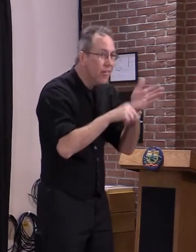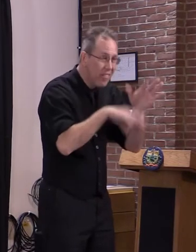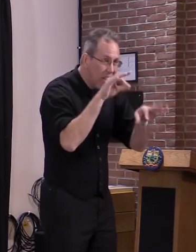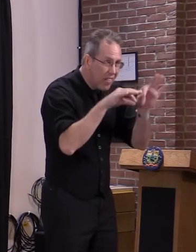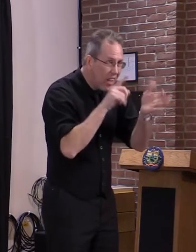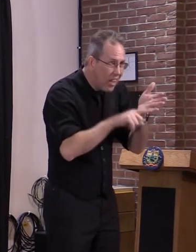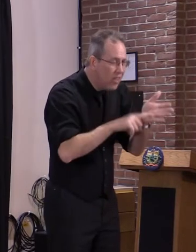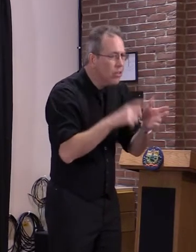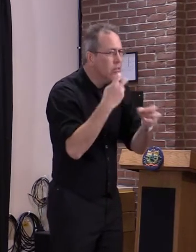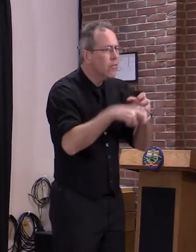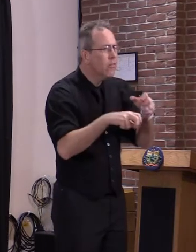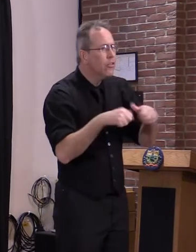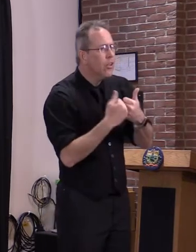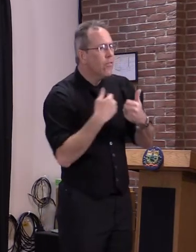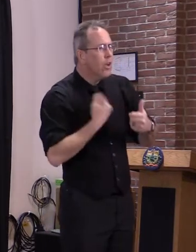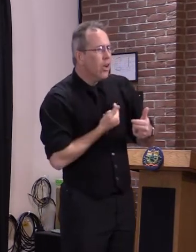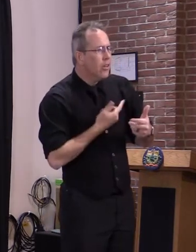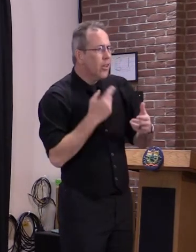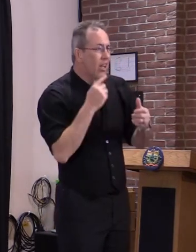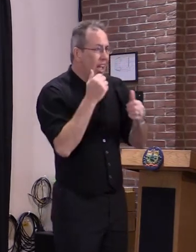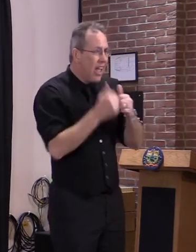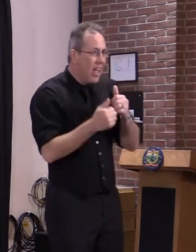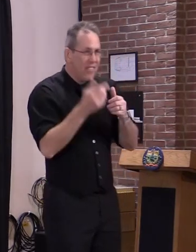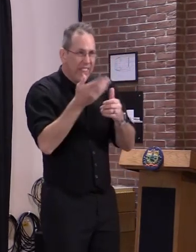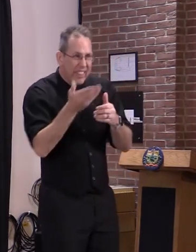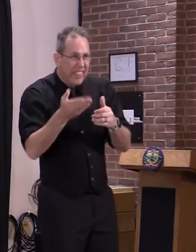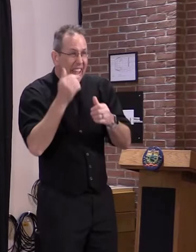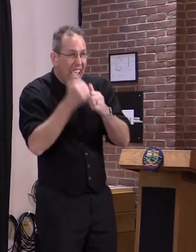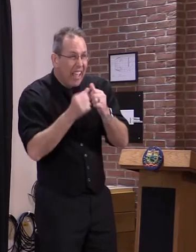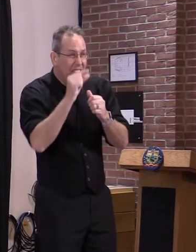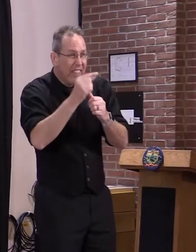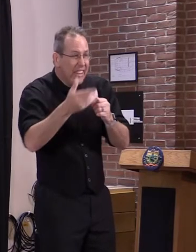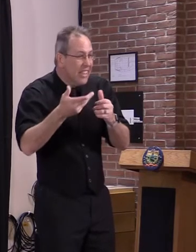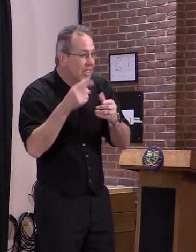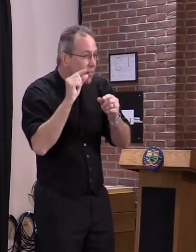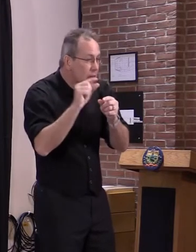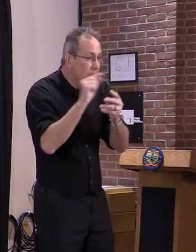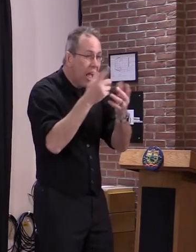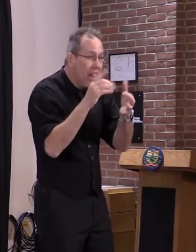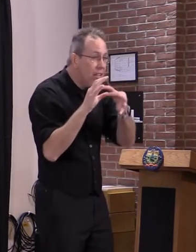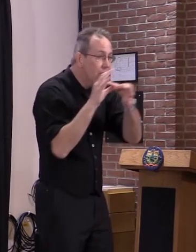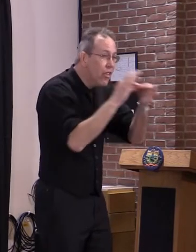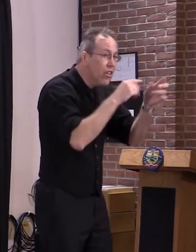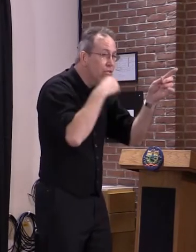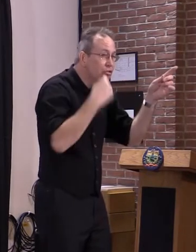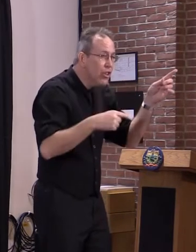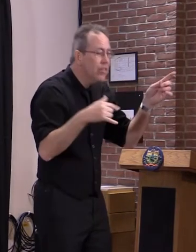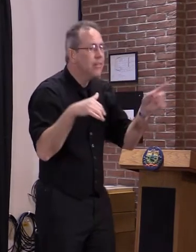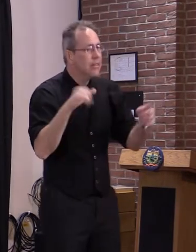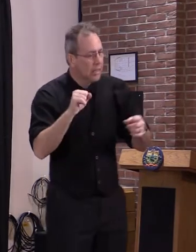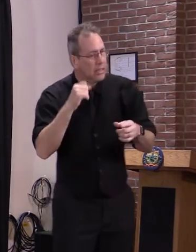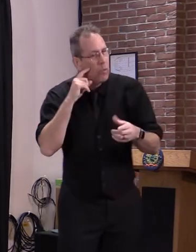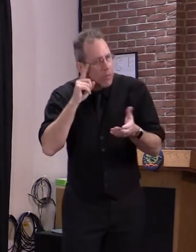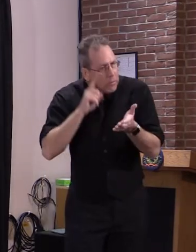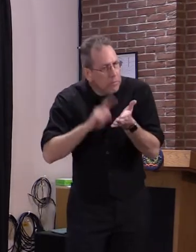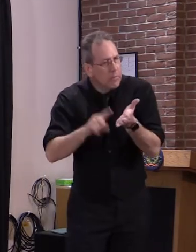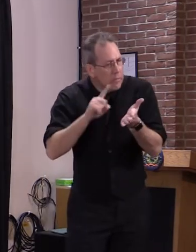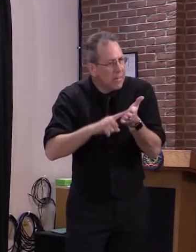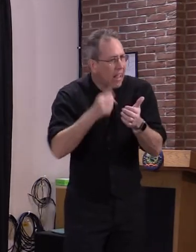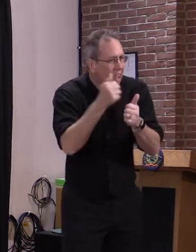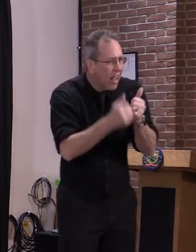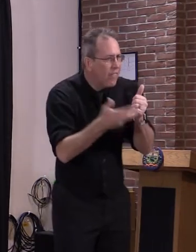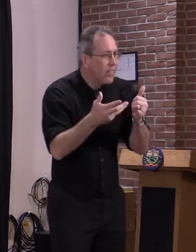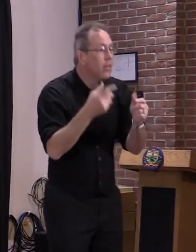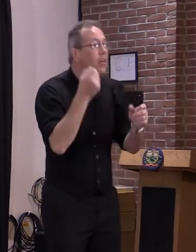Every commodity would have to be researched. So it's going to take a bit, but if we encounter